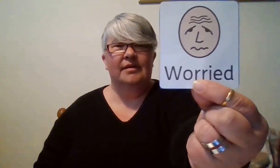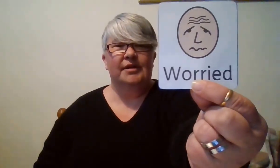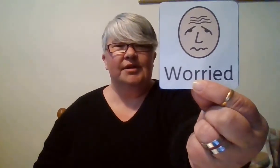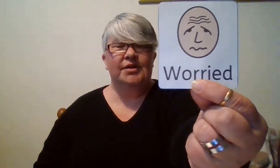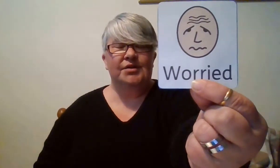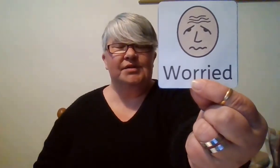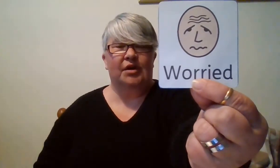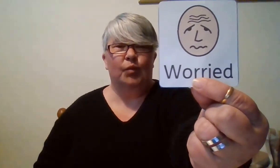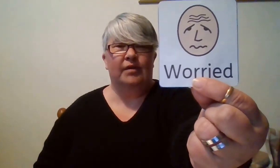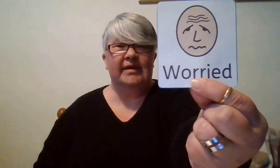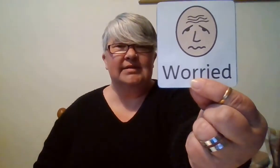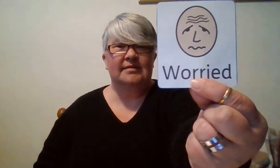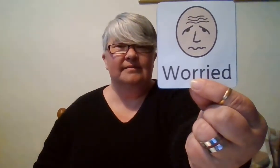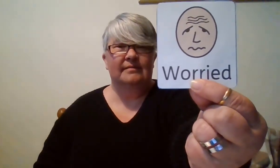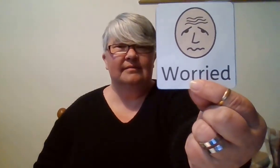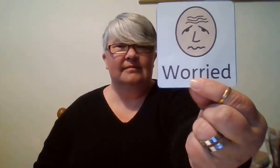Can you sign worried?